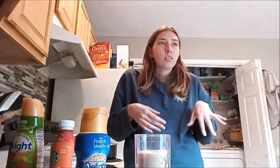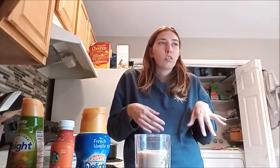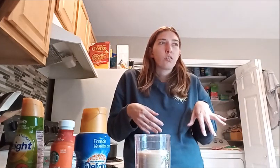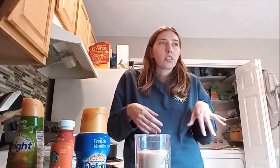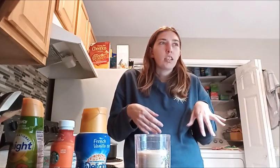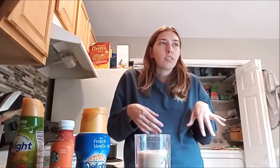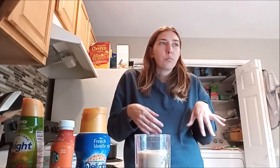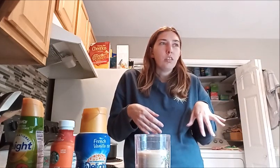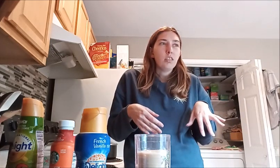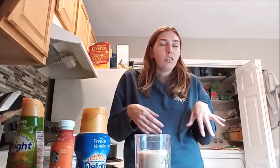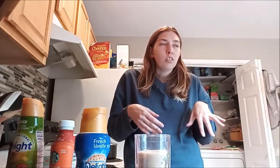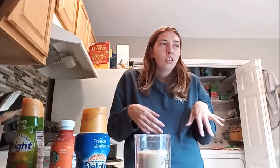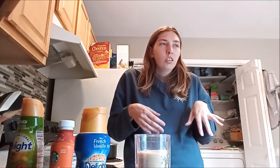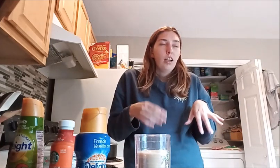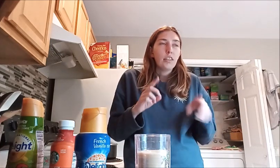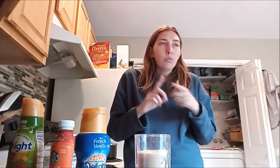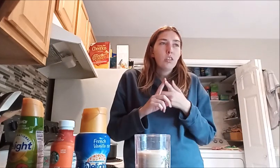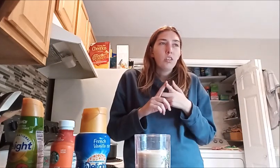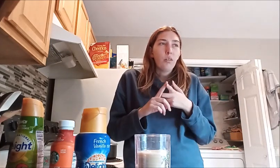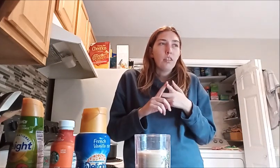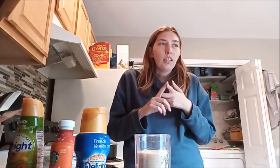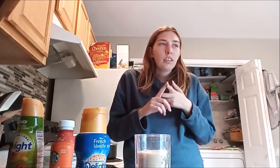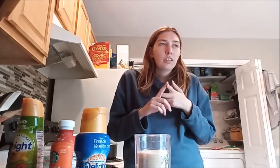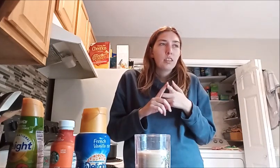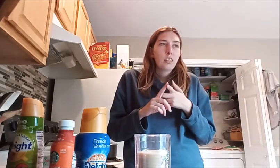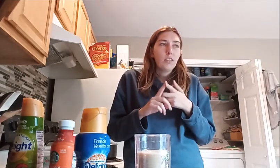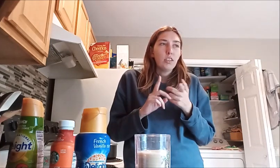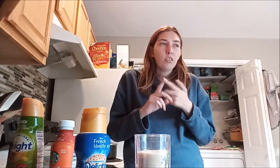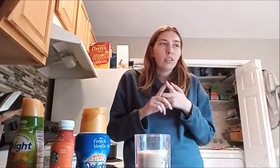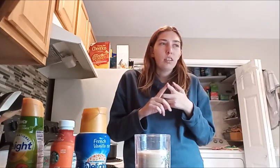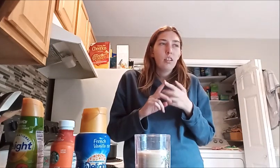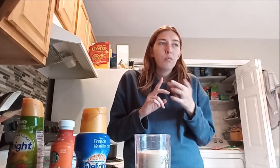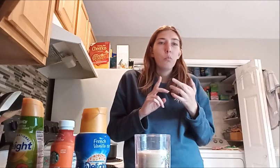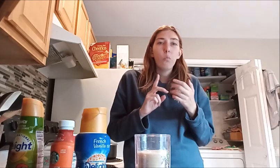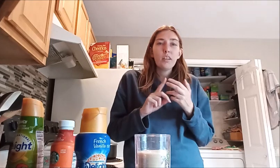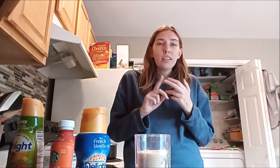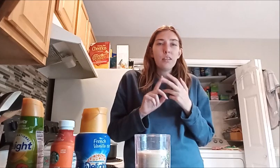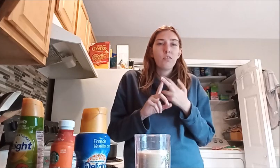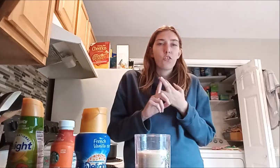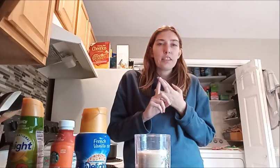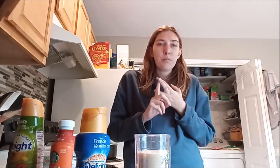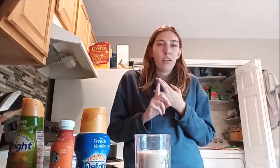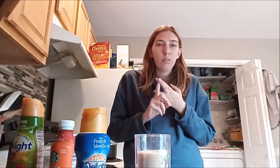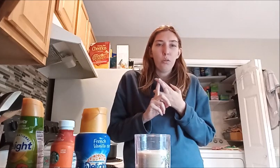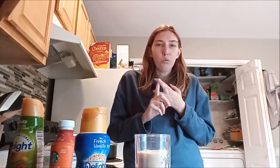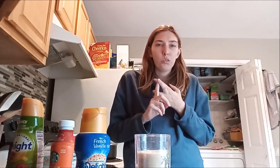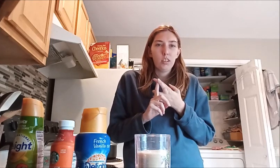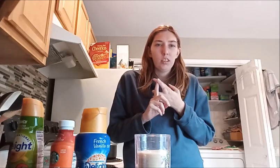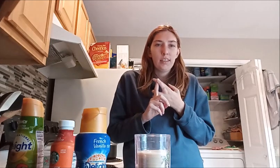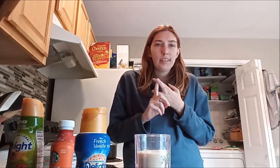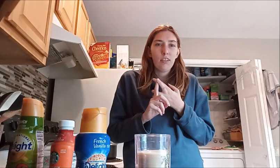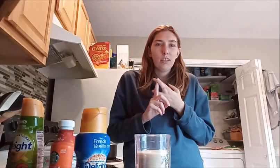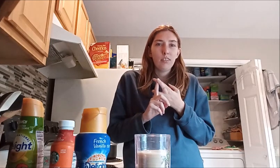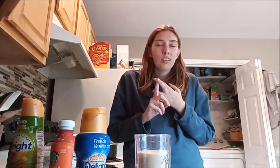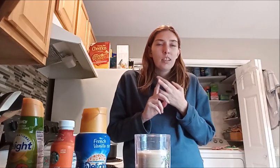still. I do want to do that one day, even though, one thing that freaks me out the most right now, though,